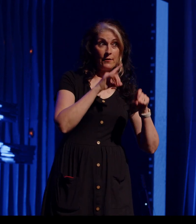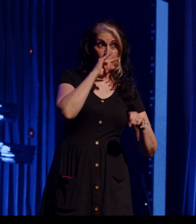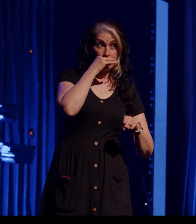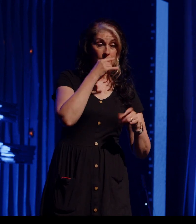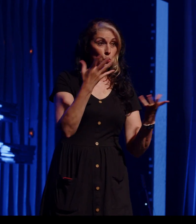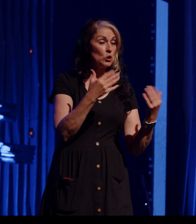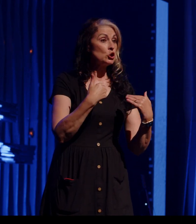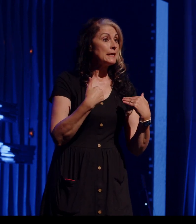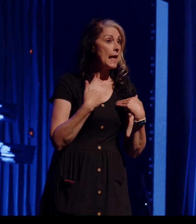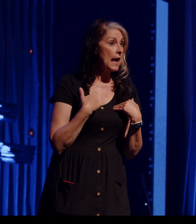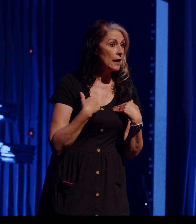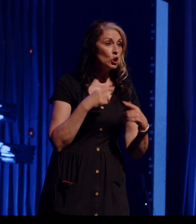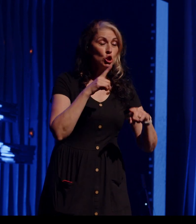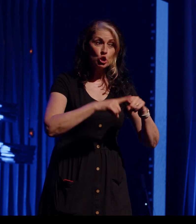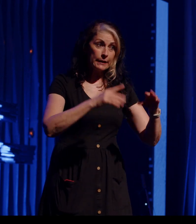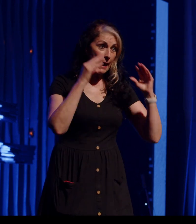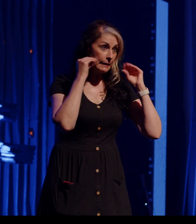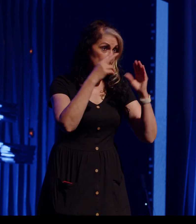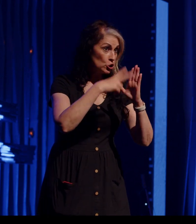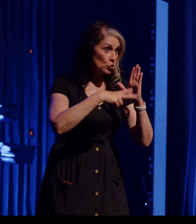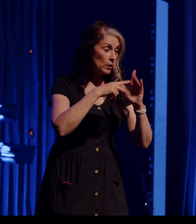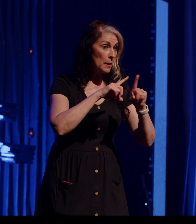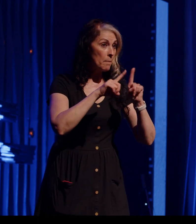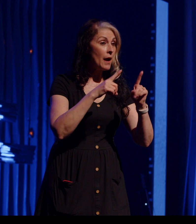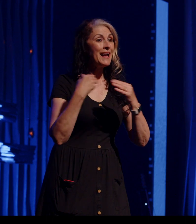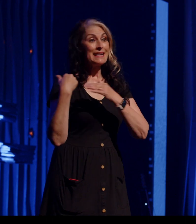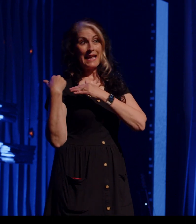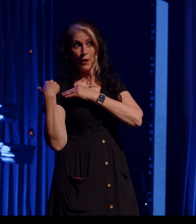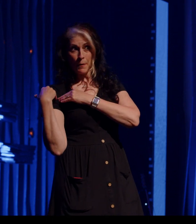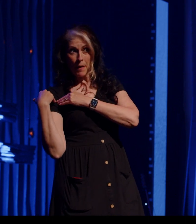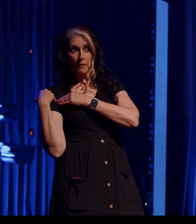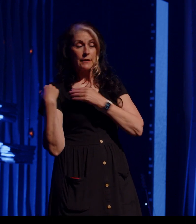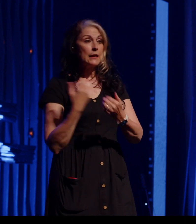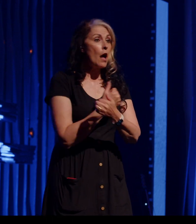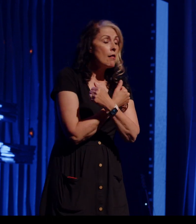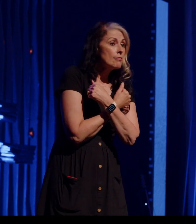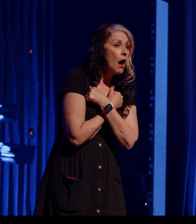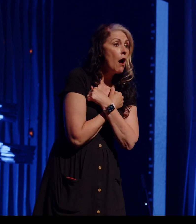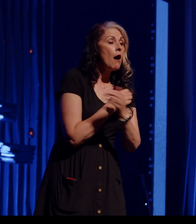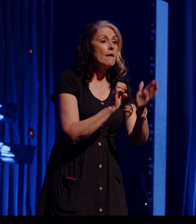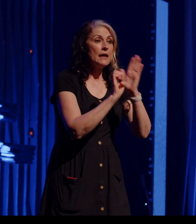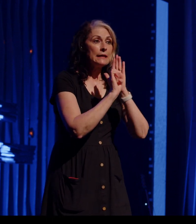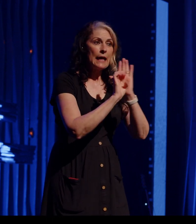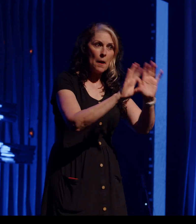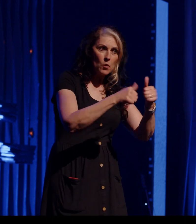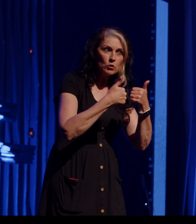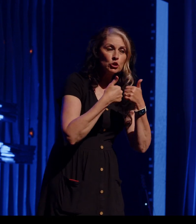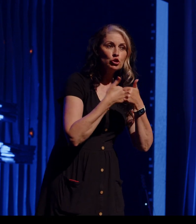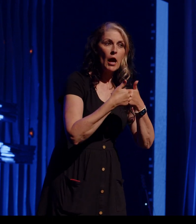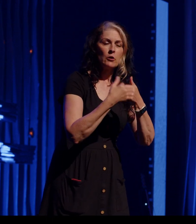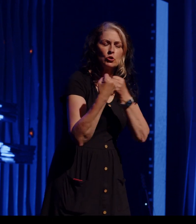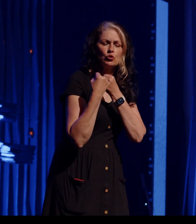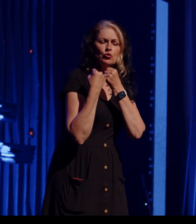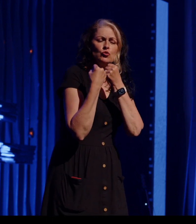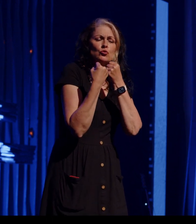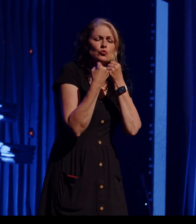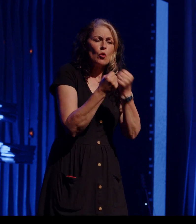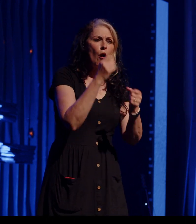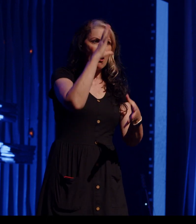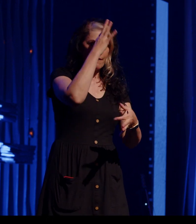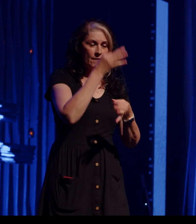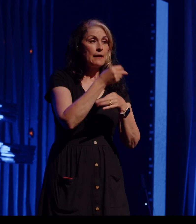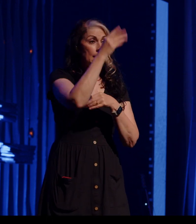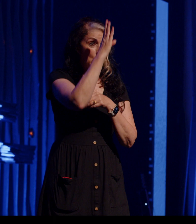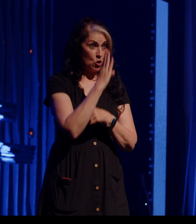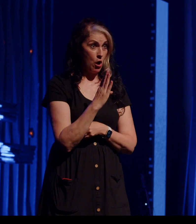give. She couldn't teach them how to read, but she gave them accountability. She gave them love. She gave them example, challenge, and a strong, strong faith